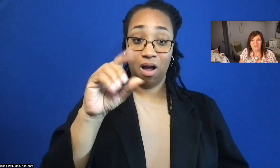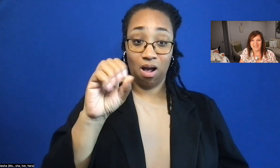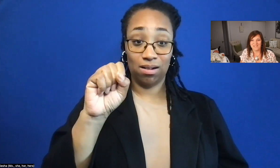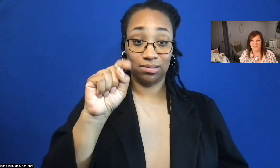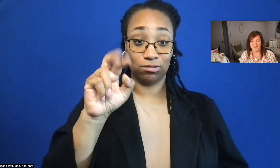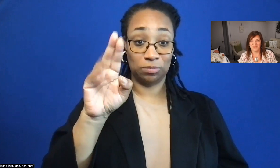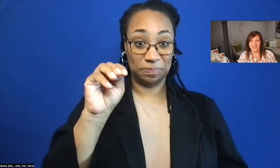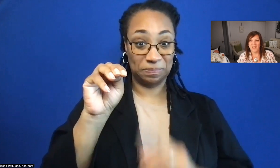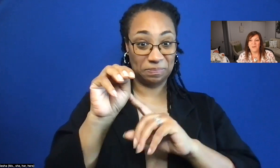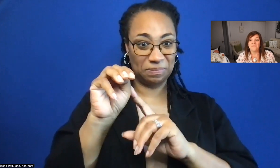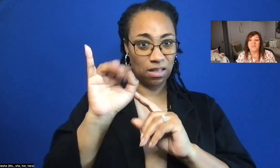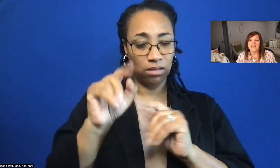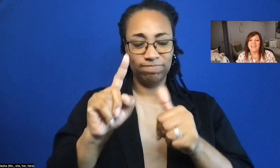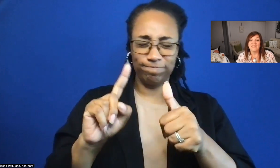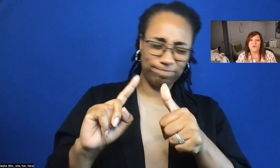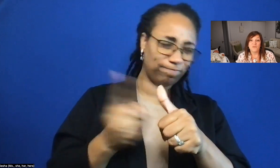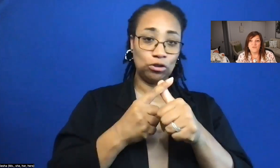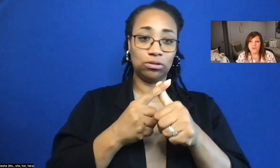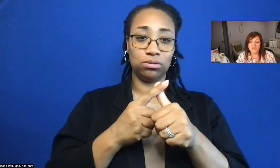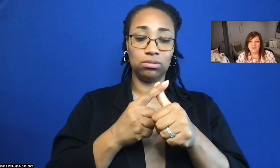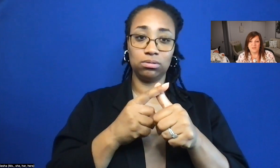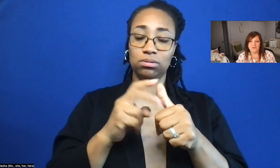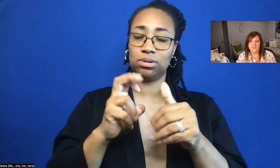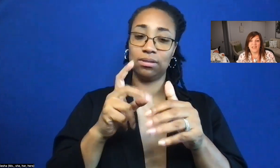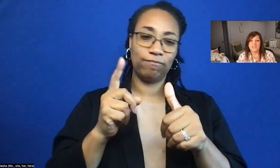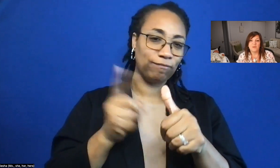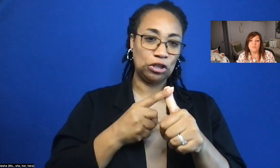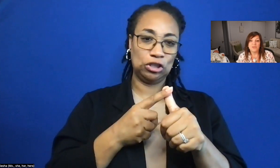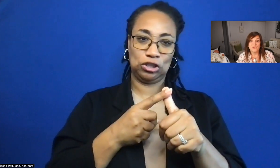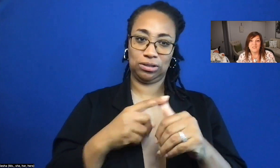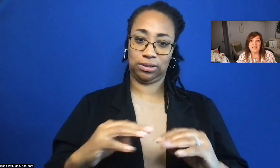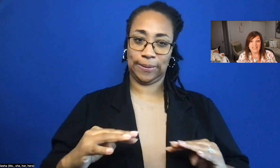Colostrum is milk. It is your first milk that has